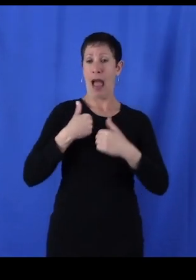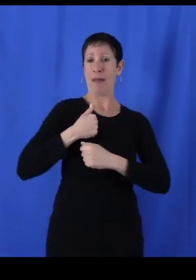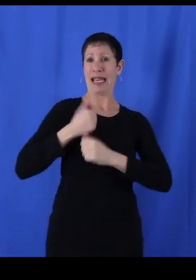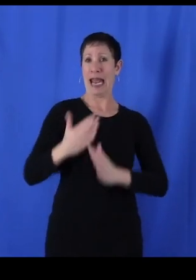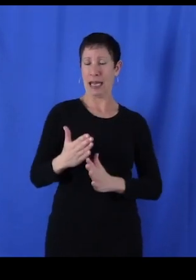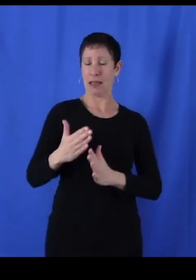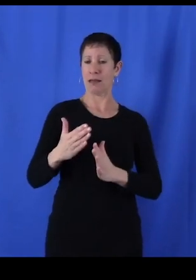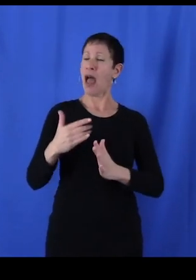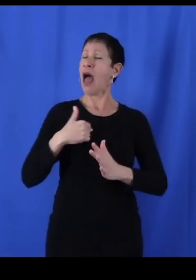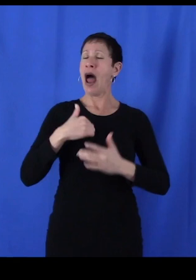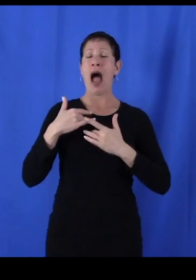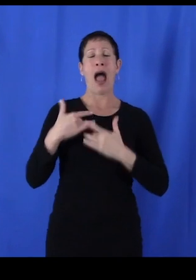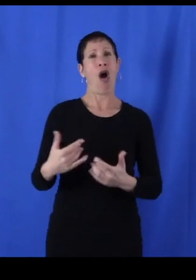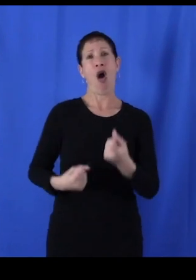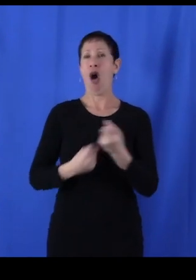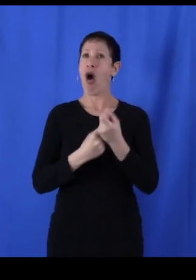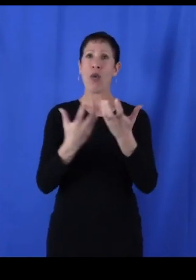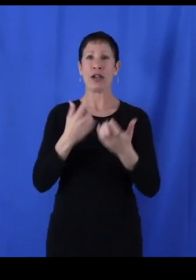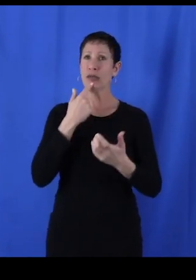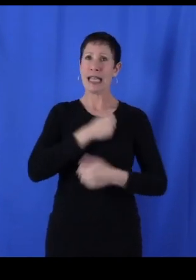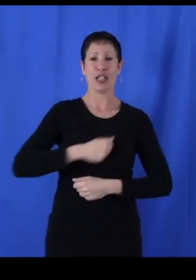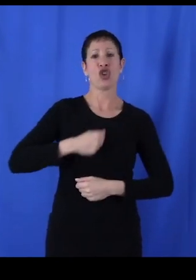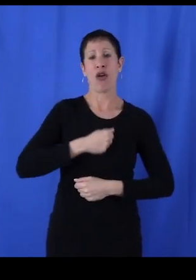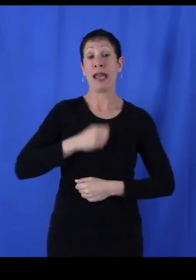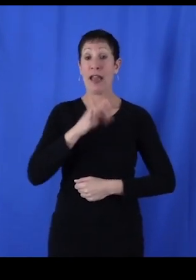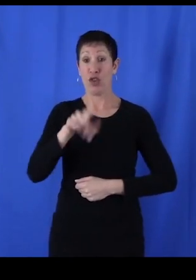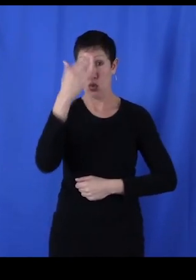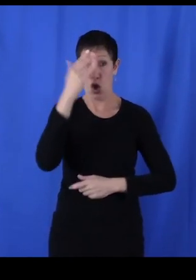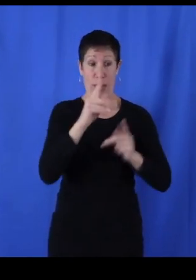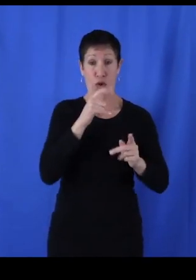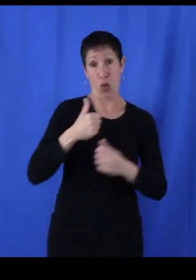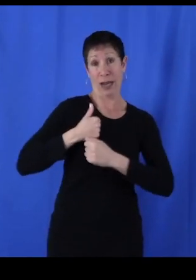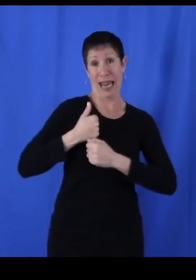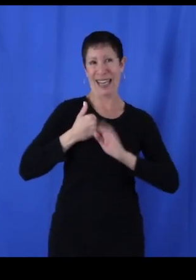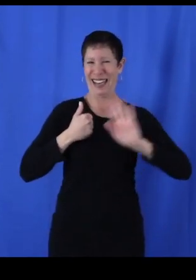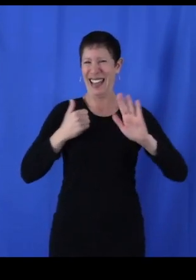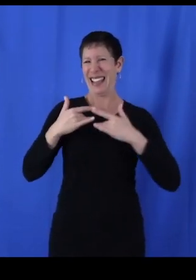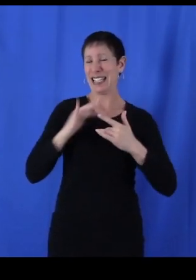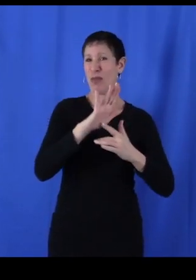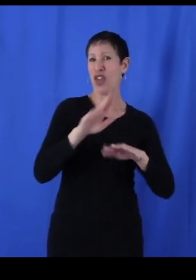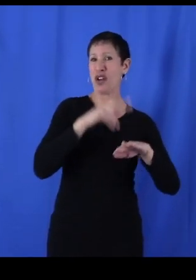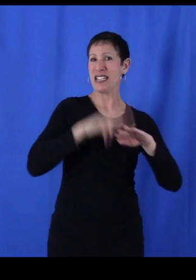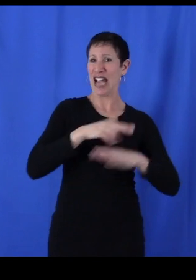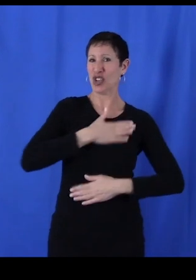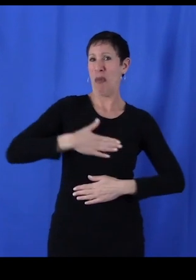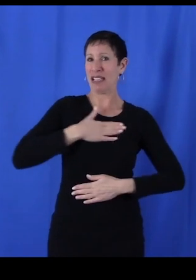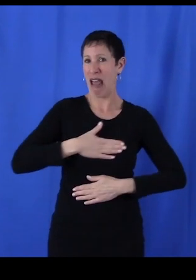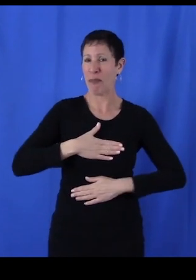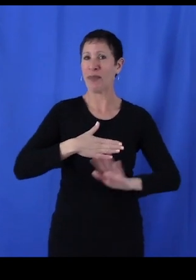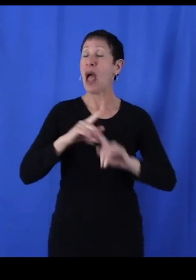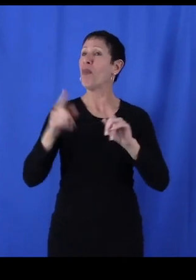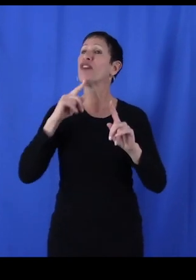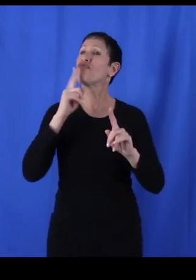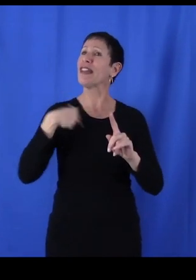sorry. For all of you who know Canadians, saying sorry is a bit of a national pastime. But we're really aggressive about